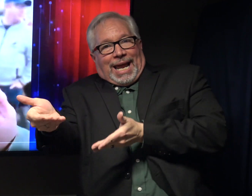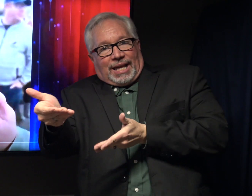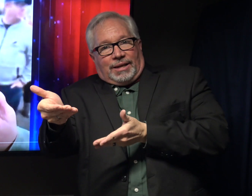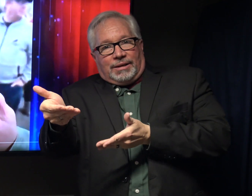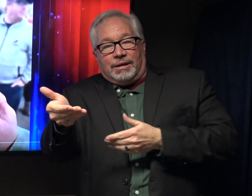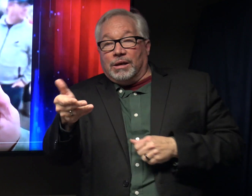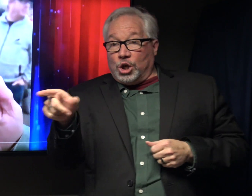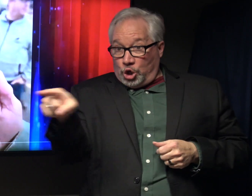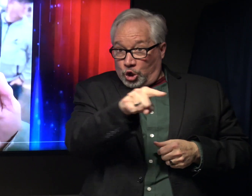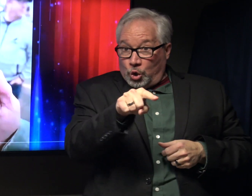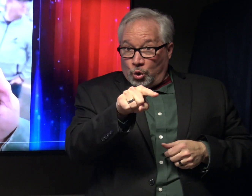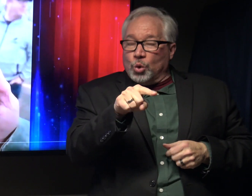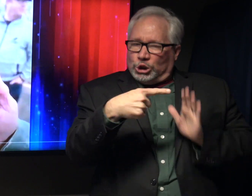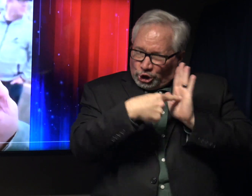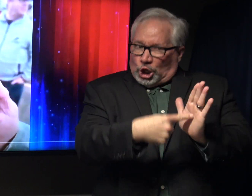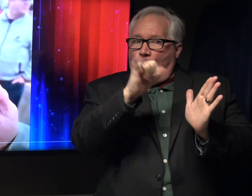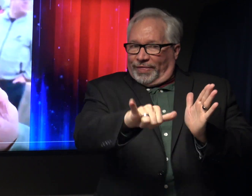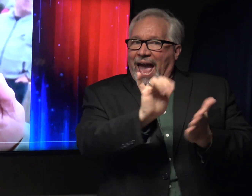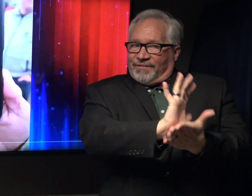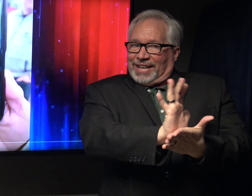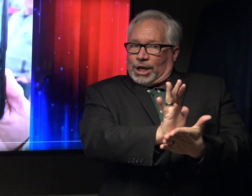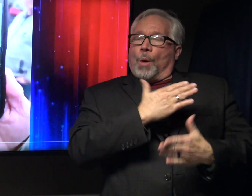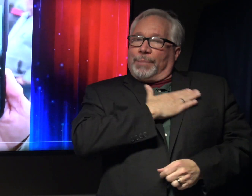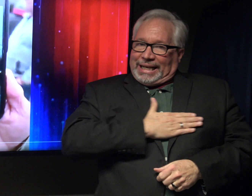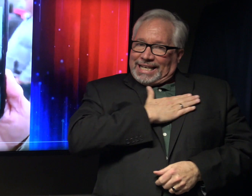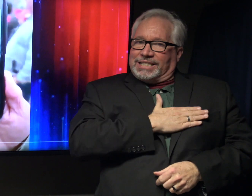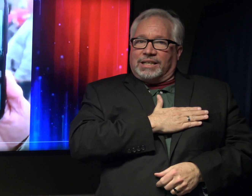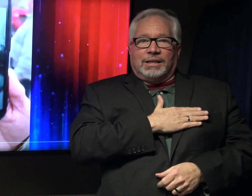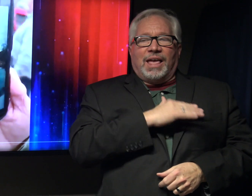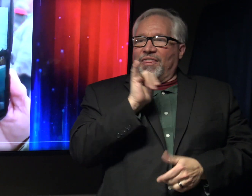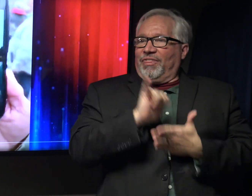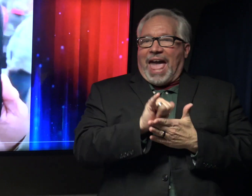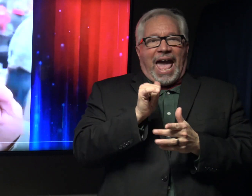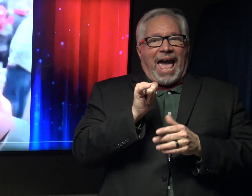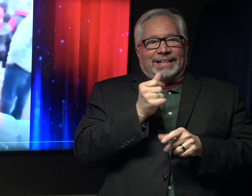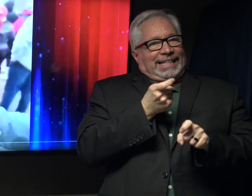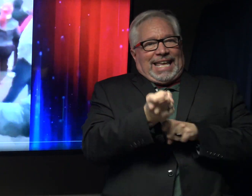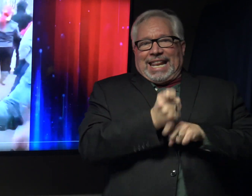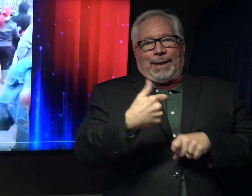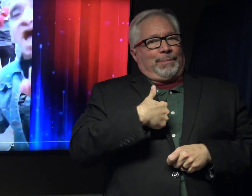guys share this video, please. You gotta be kidding me. On video.